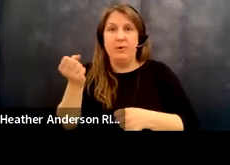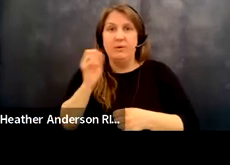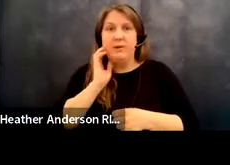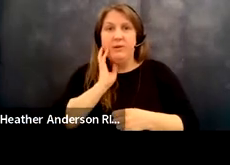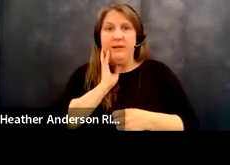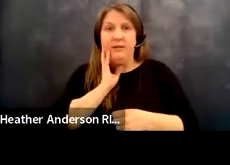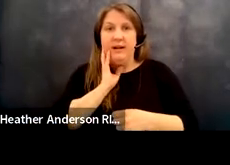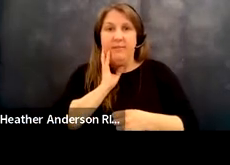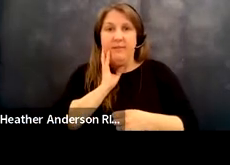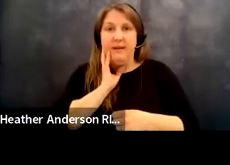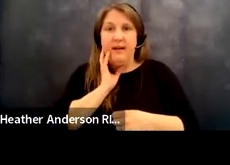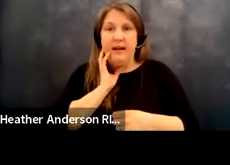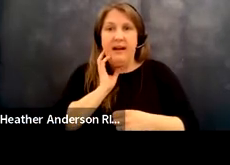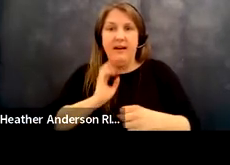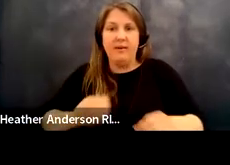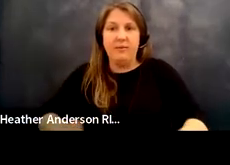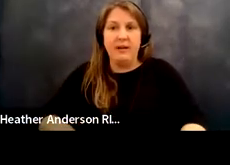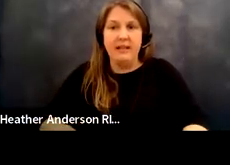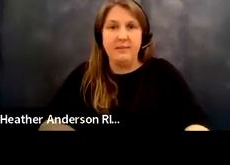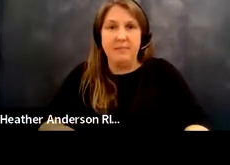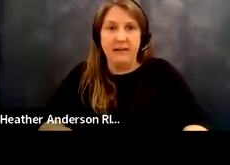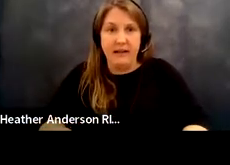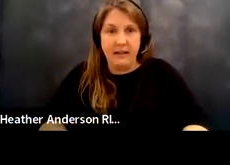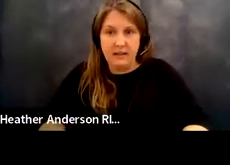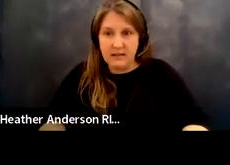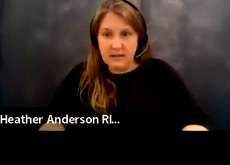hold on, we're not spotlighted.